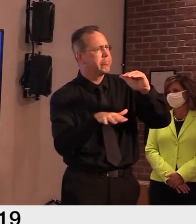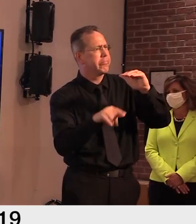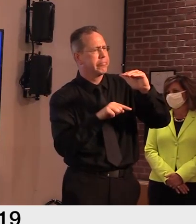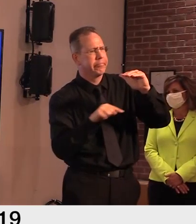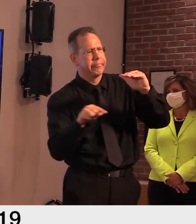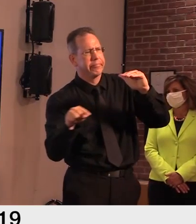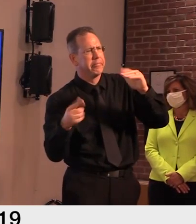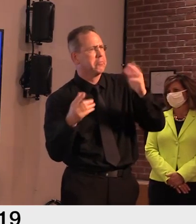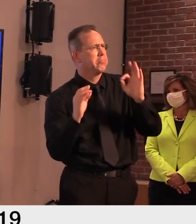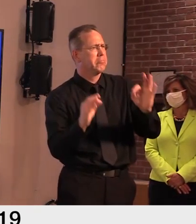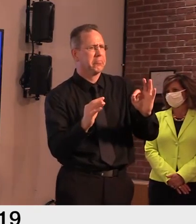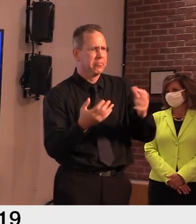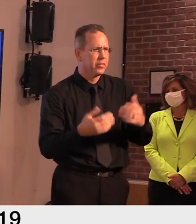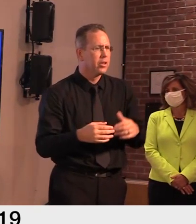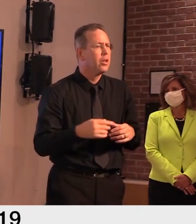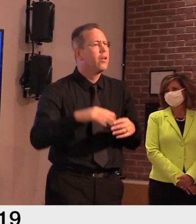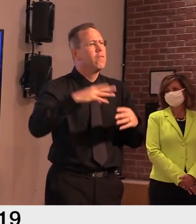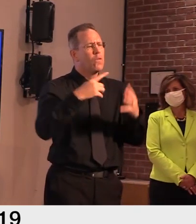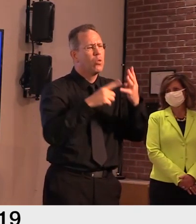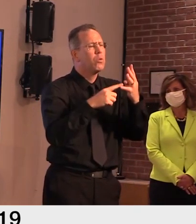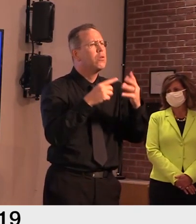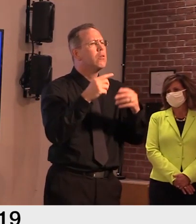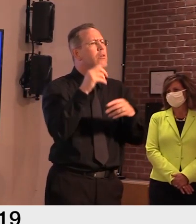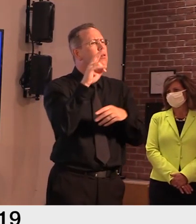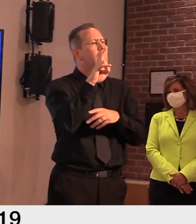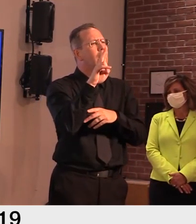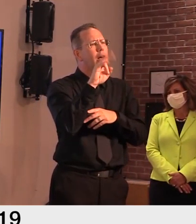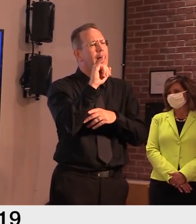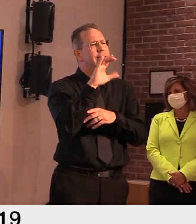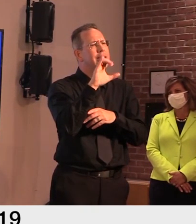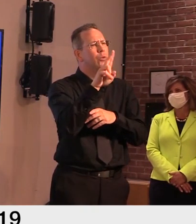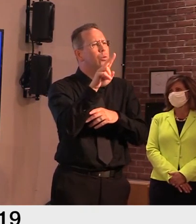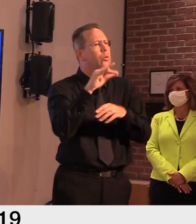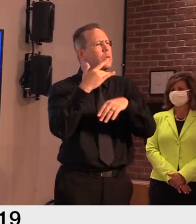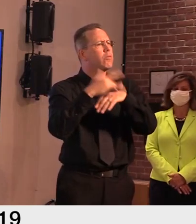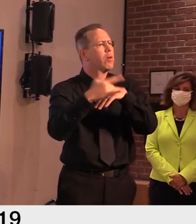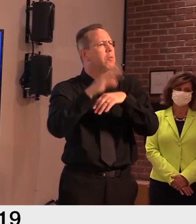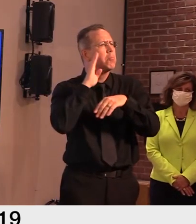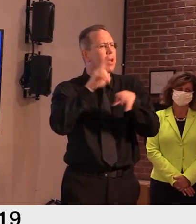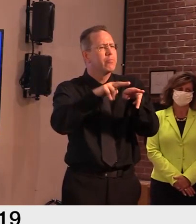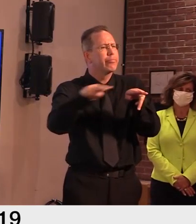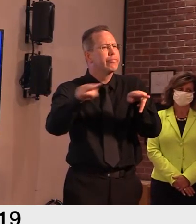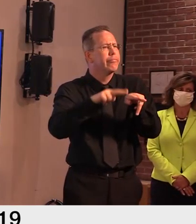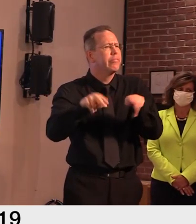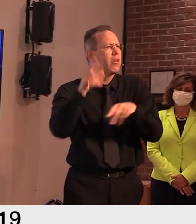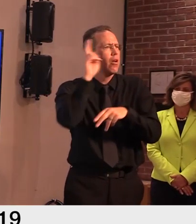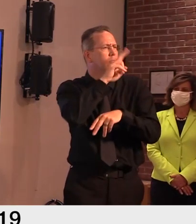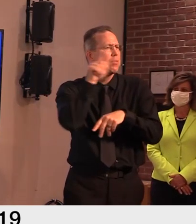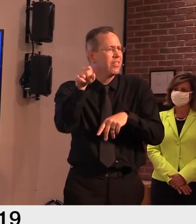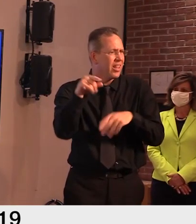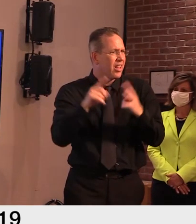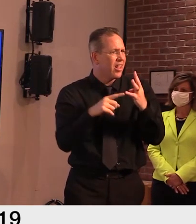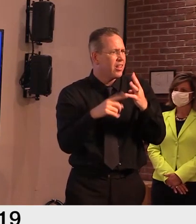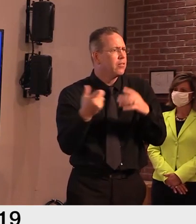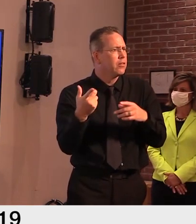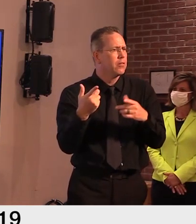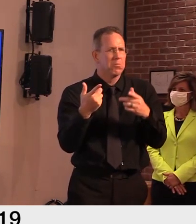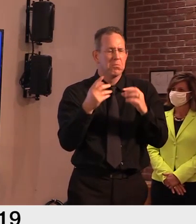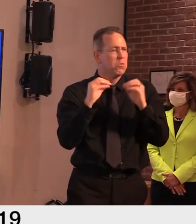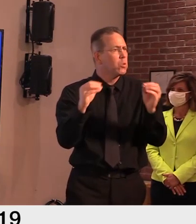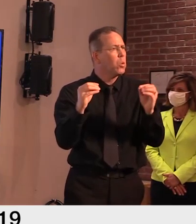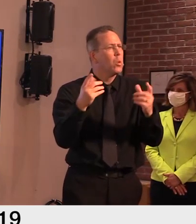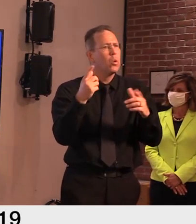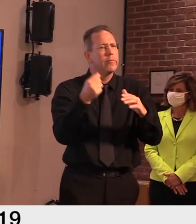the outbreak contained. Again, our guardrail here is 5%, as recommended by the World Health Organization. And as I said, we're well